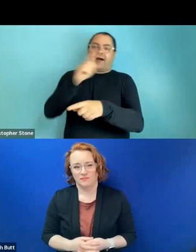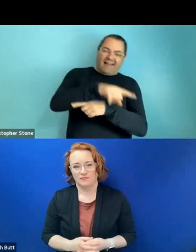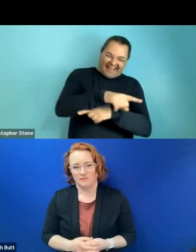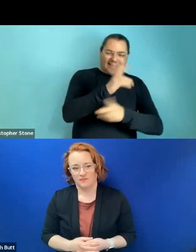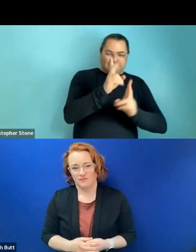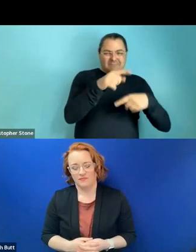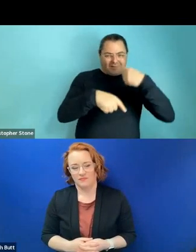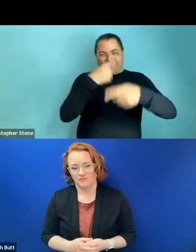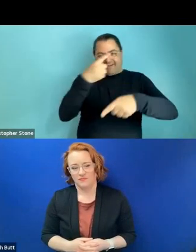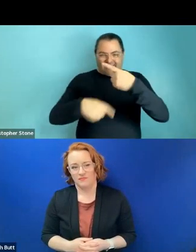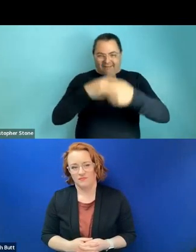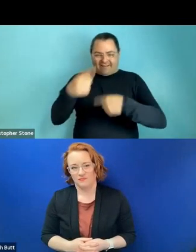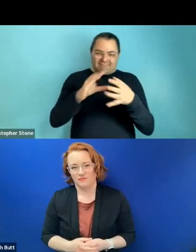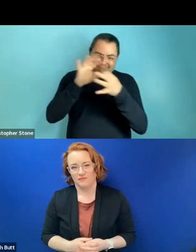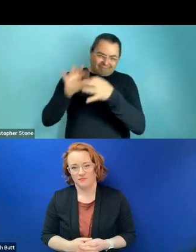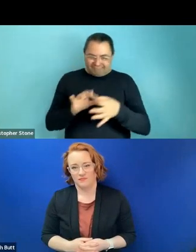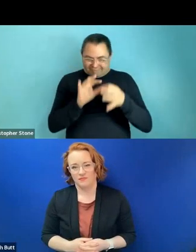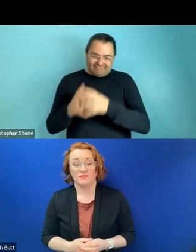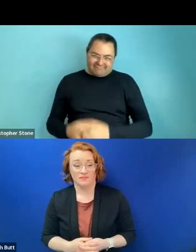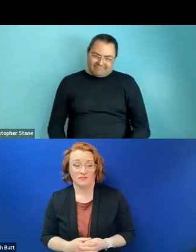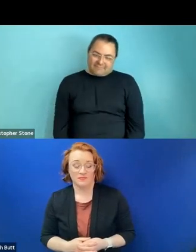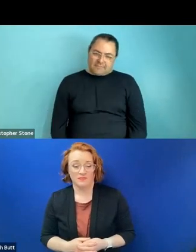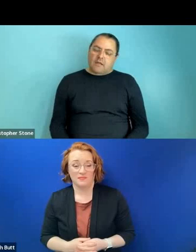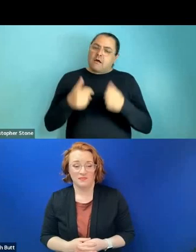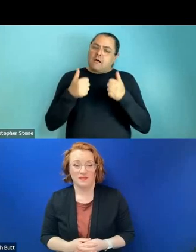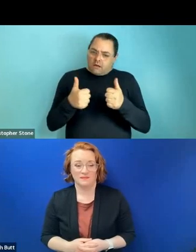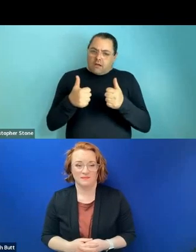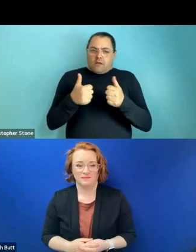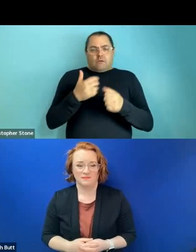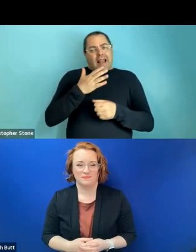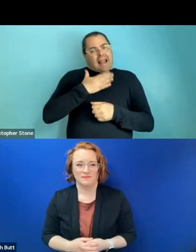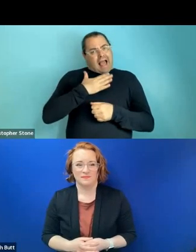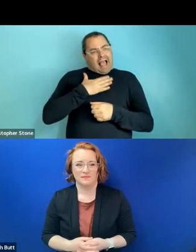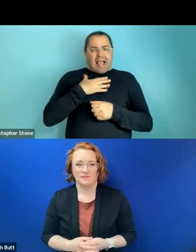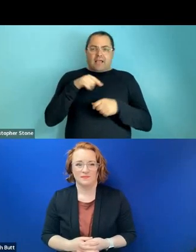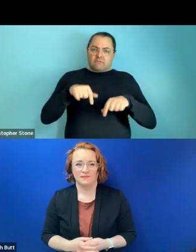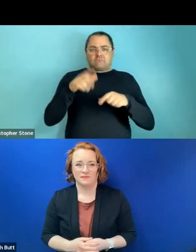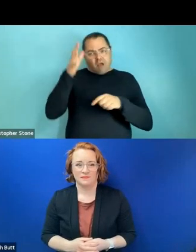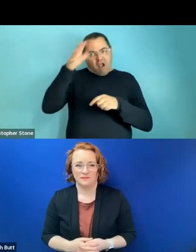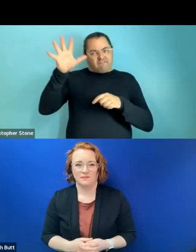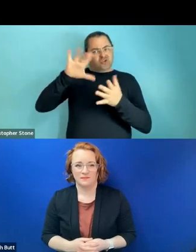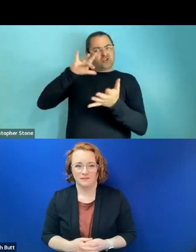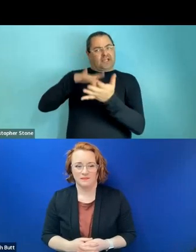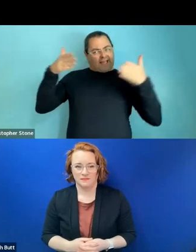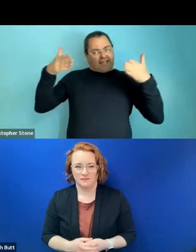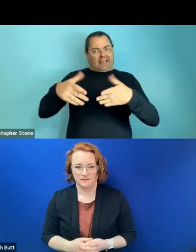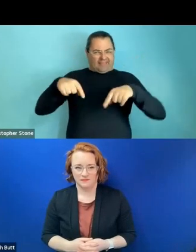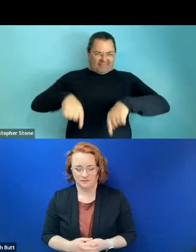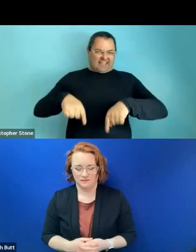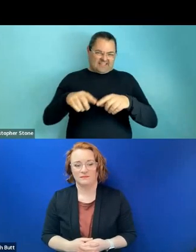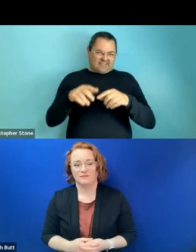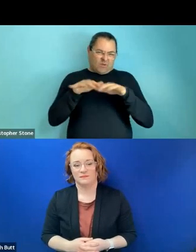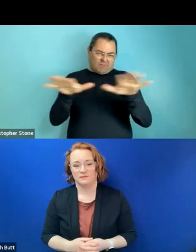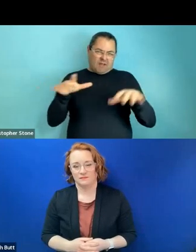system. Yes. As well. Yeah. Yes. We always like to make these webinars Hertfordshire centric because the majority of our